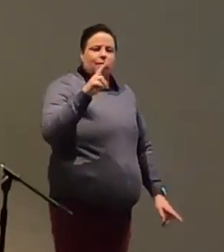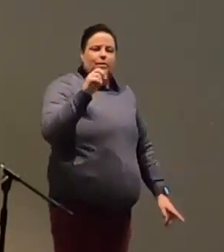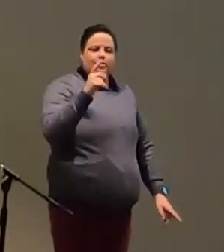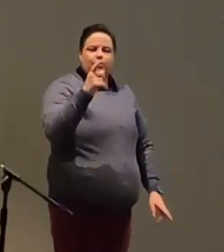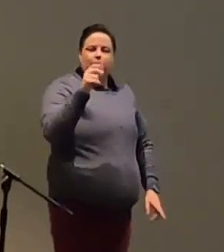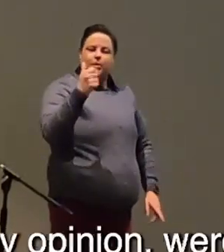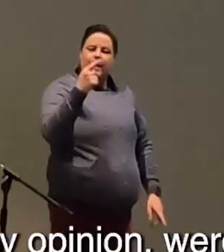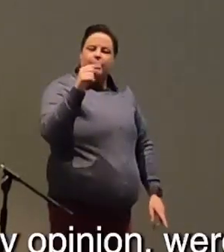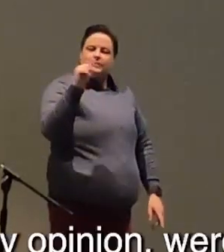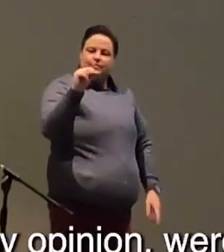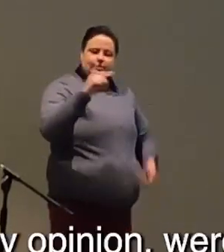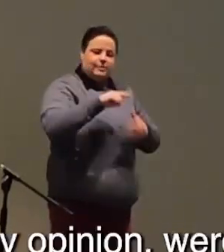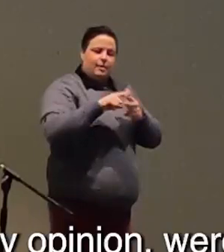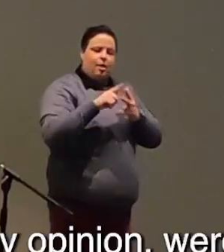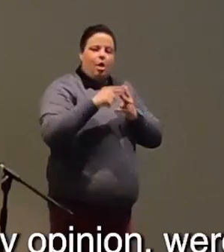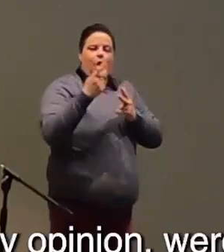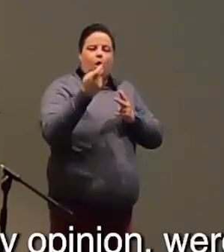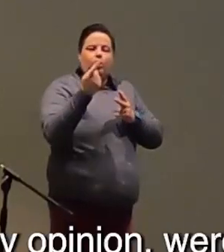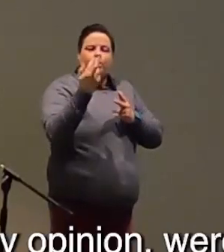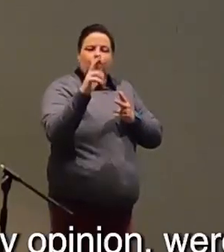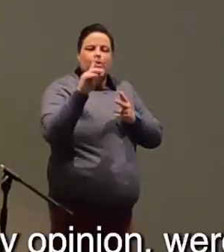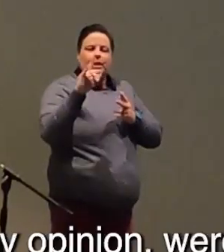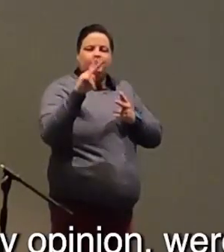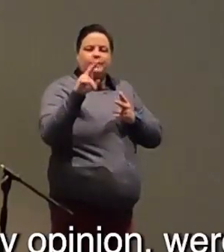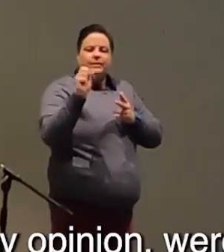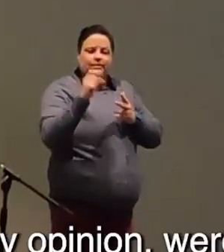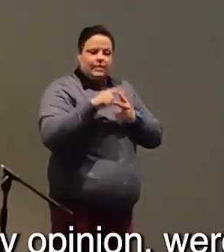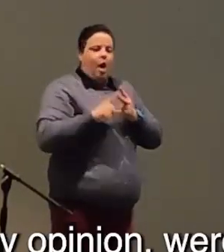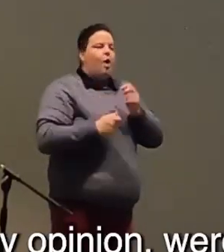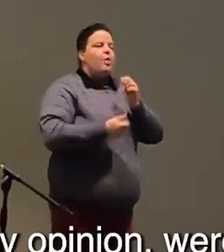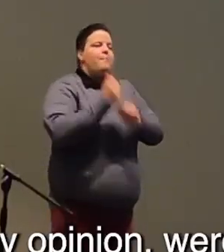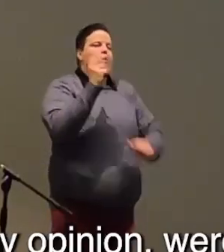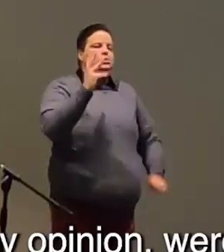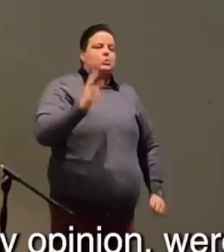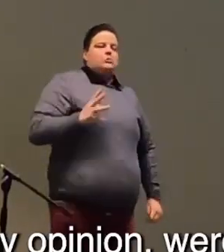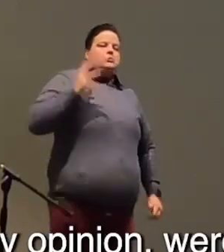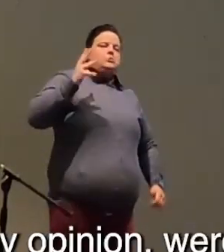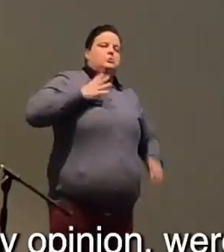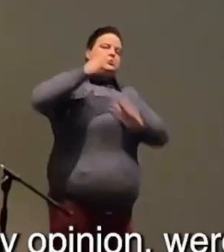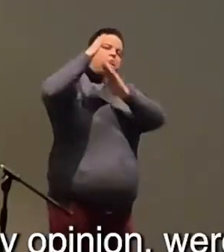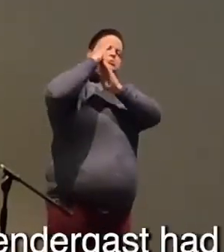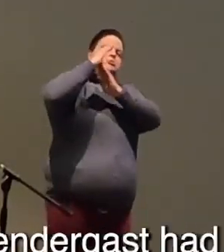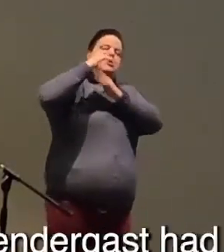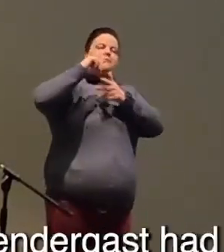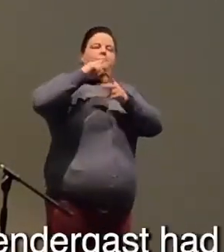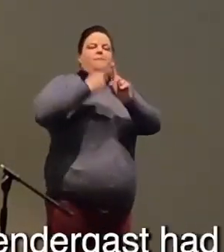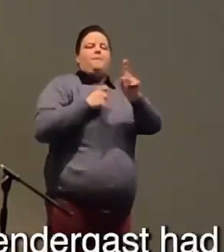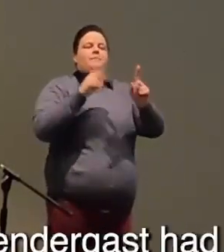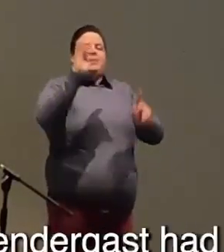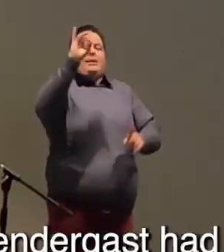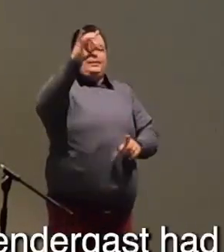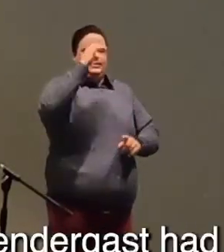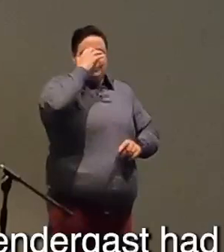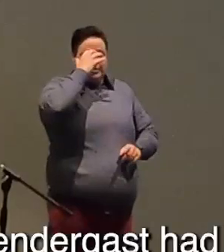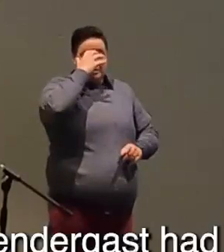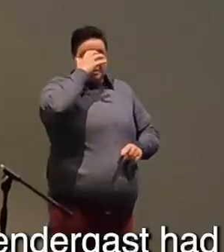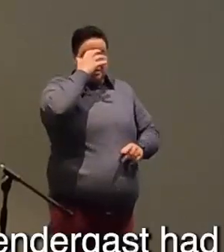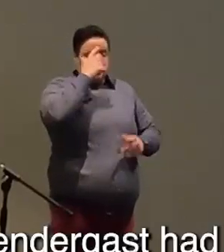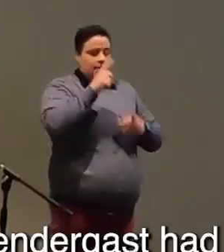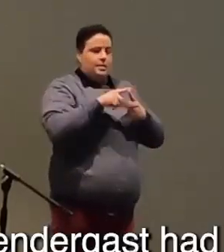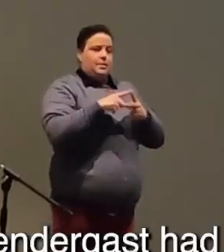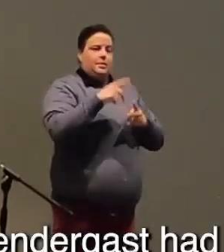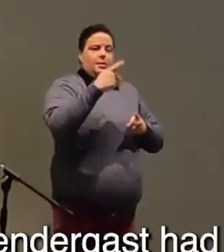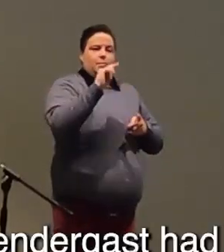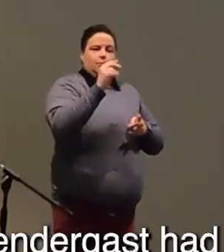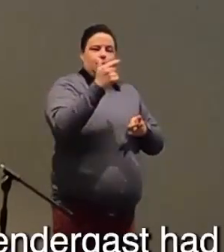and Arthur Davies, in my opinion, were the most avant-garde of these 8. So Prendergast had spent an